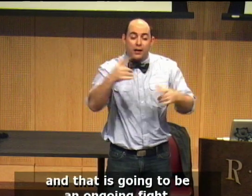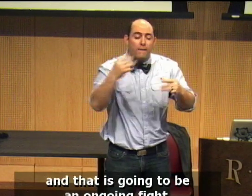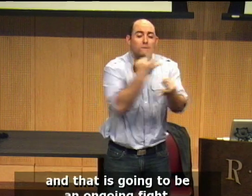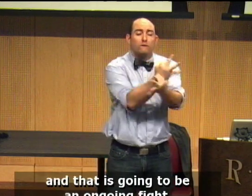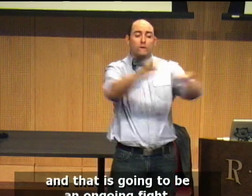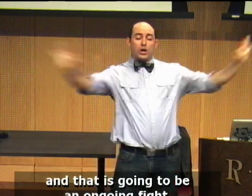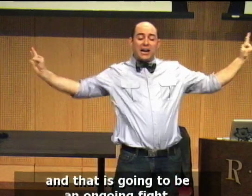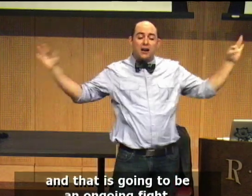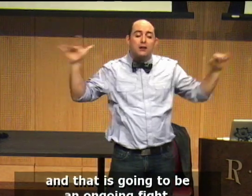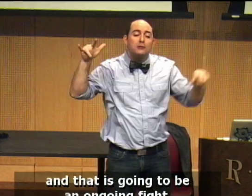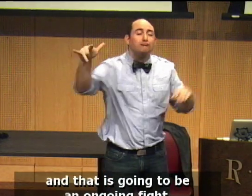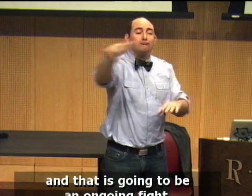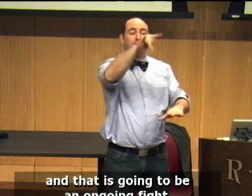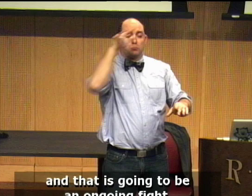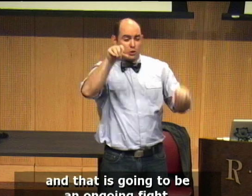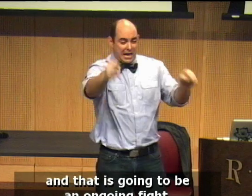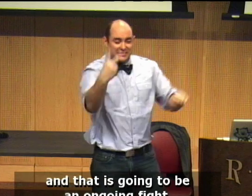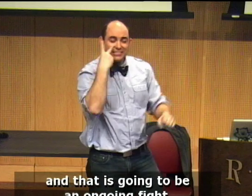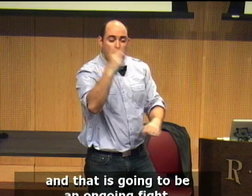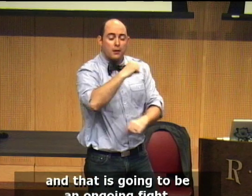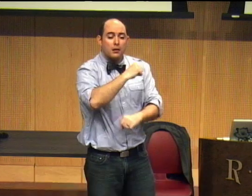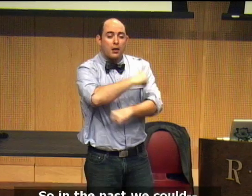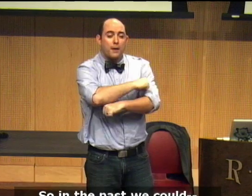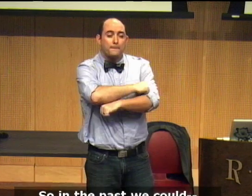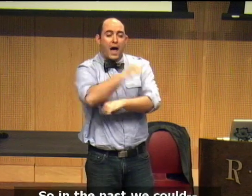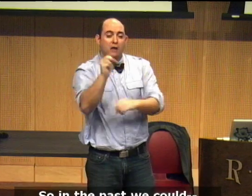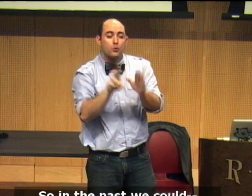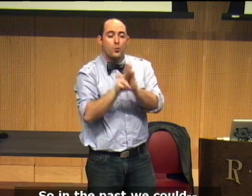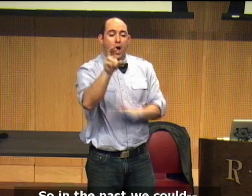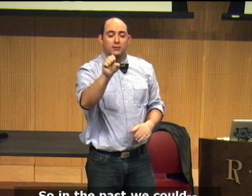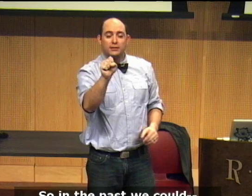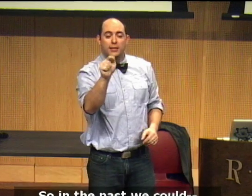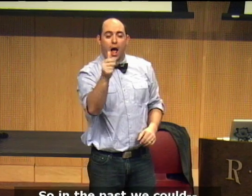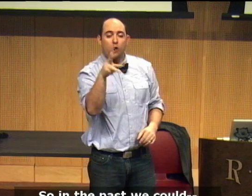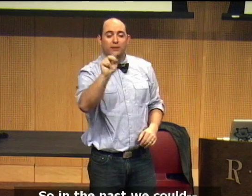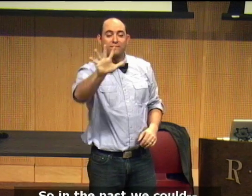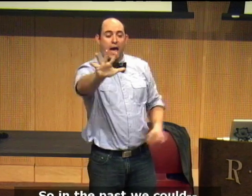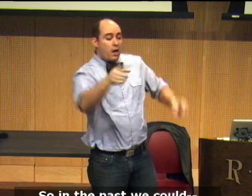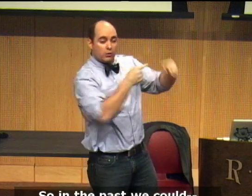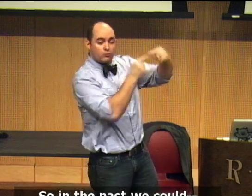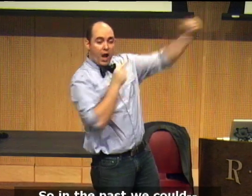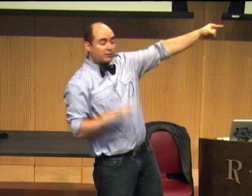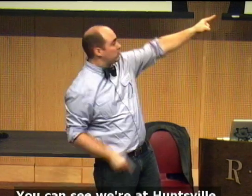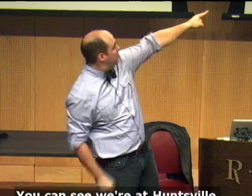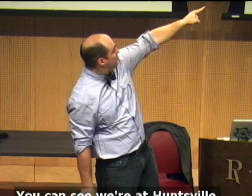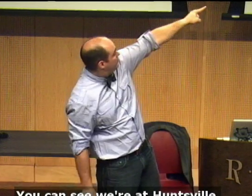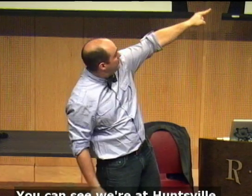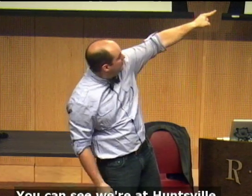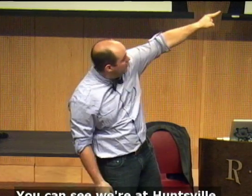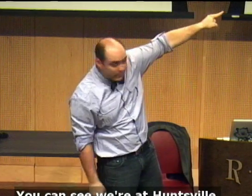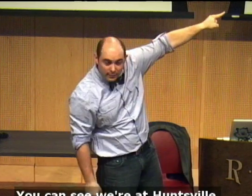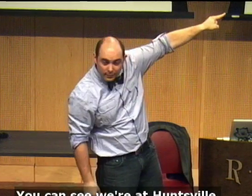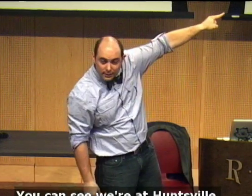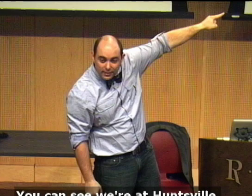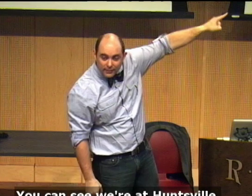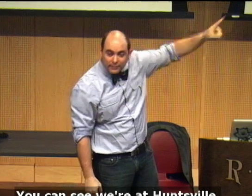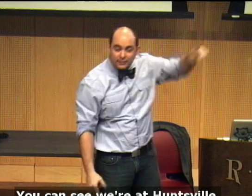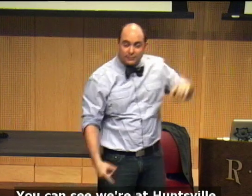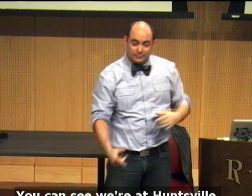an ongoing fight. So in the past, you can see we're at Huntsville, you